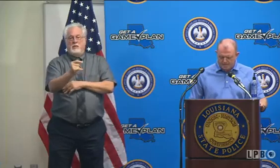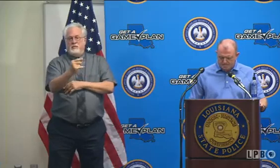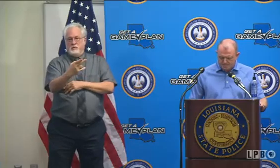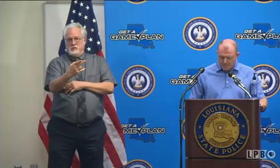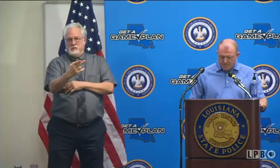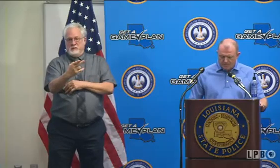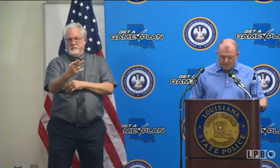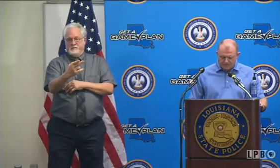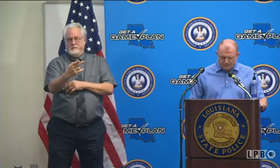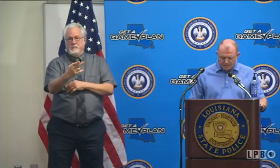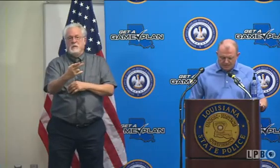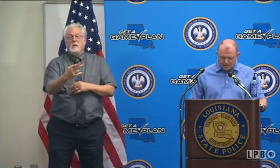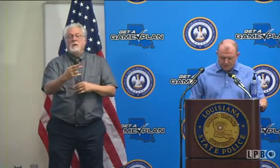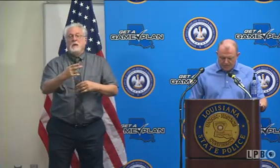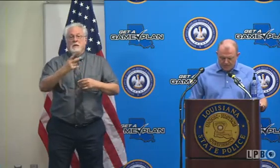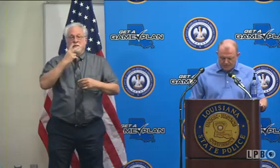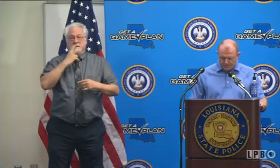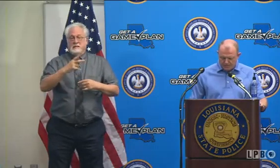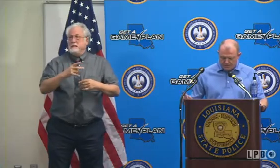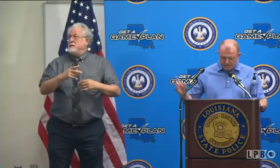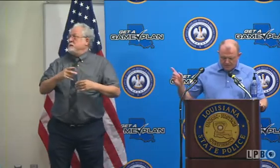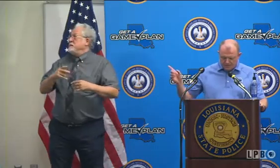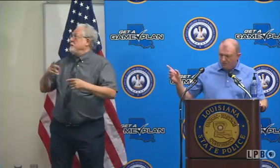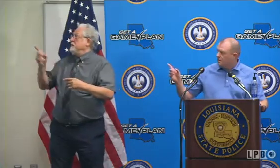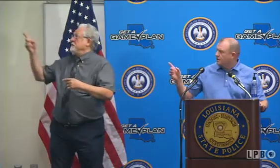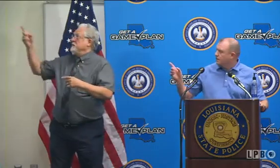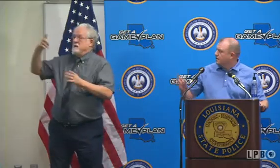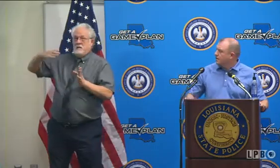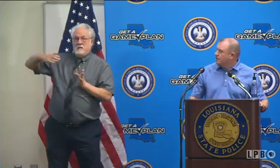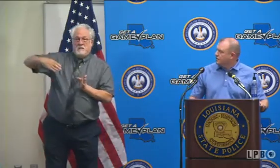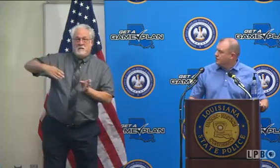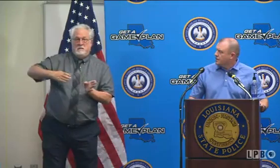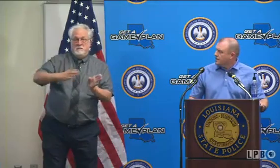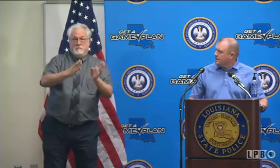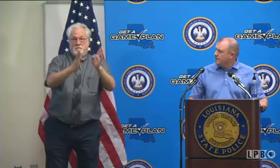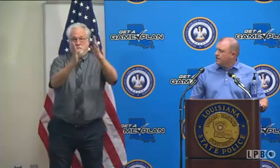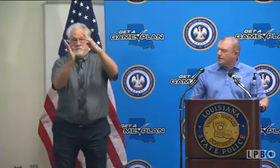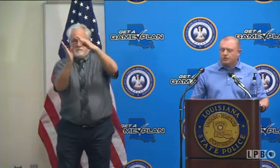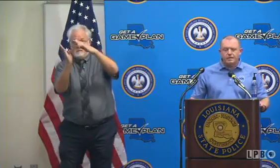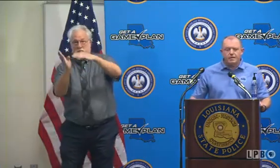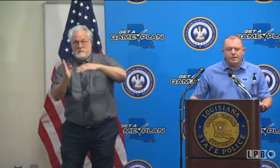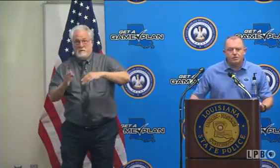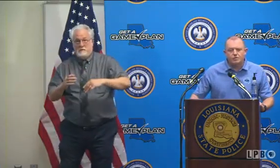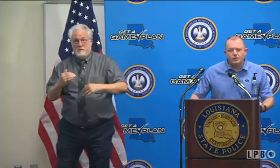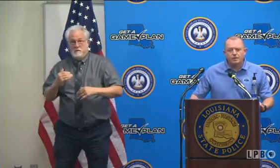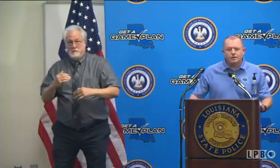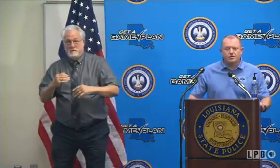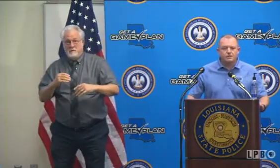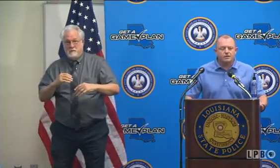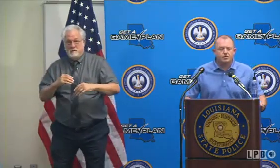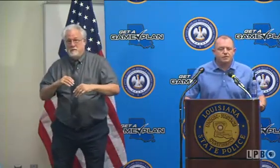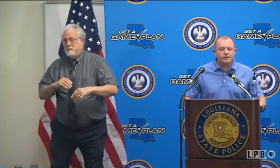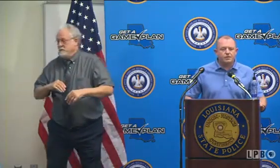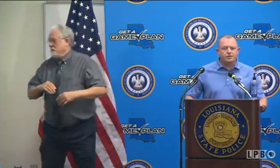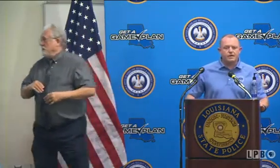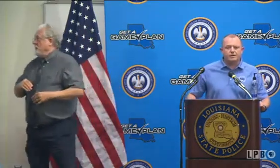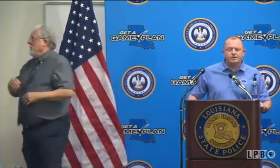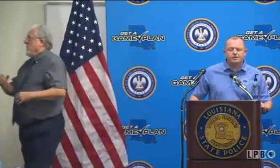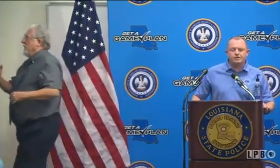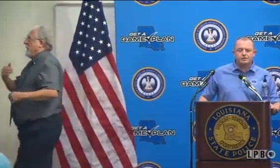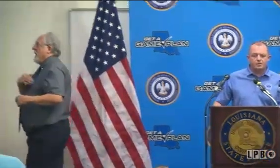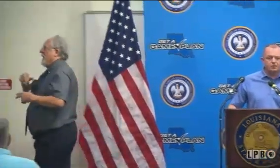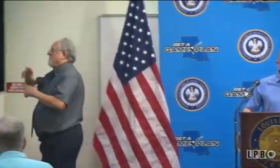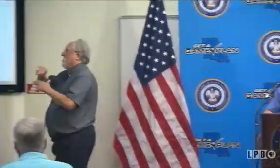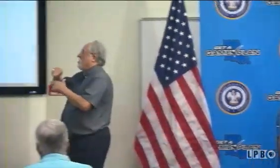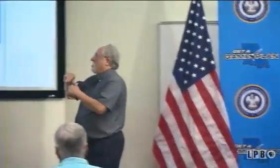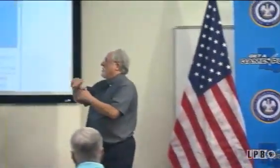Thursday. As you can see at the track here on the screen, right now we are dealing with a hurricane that